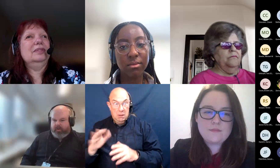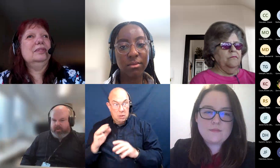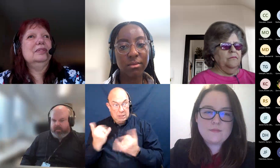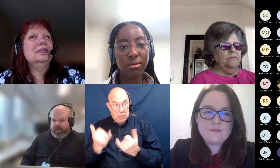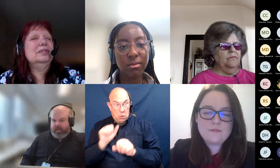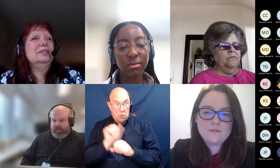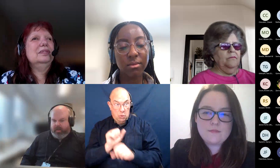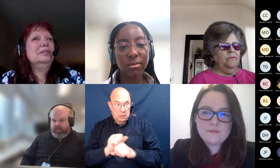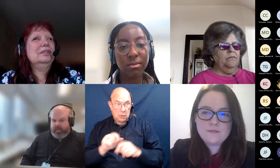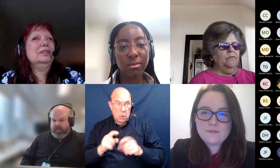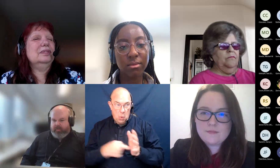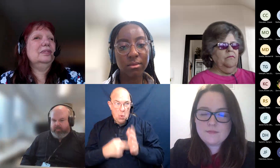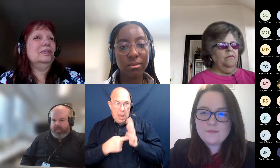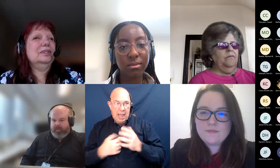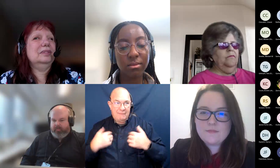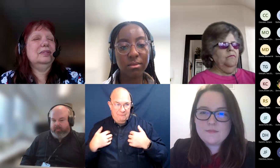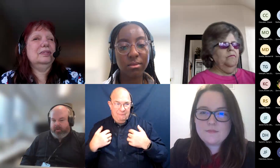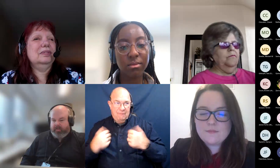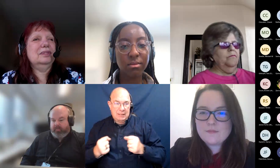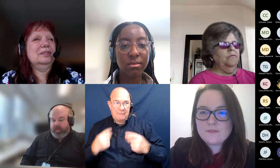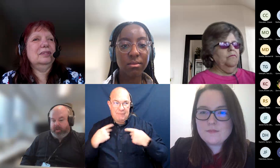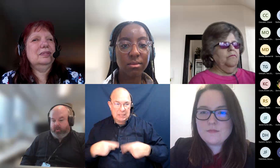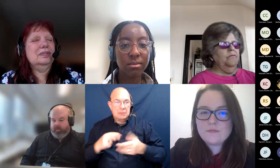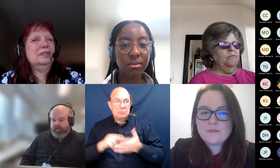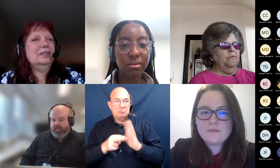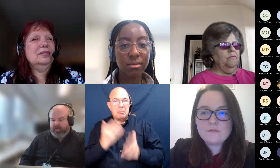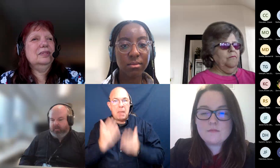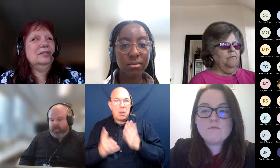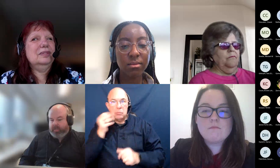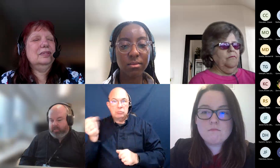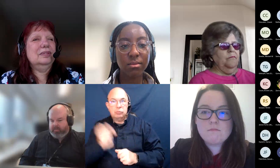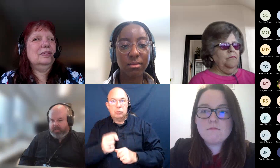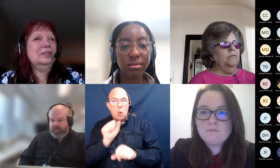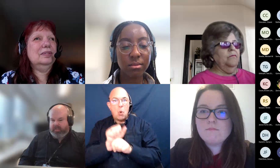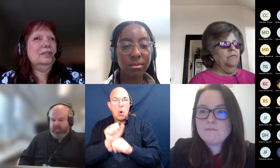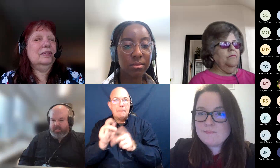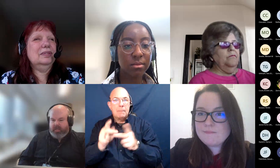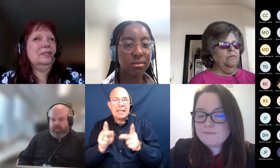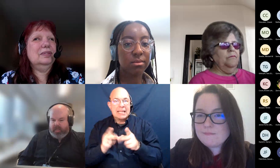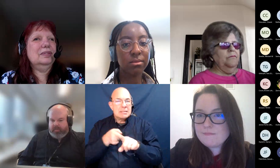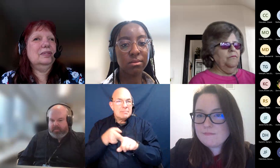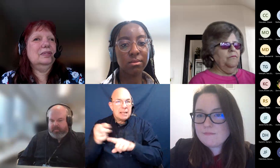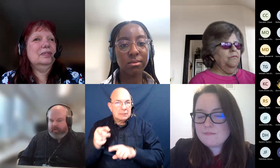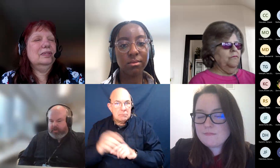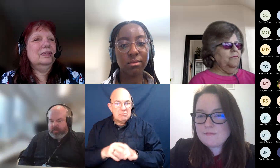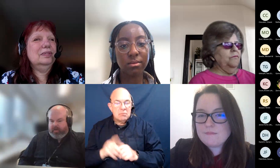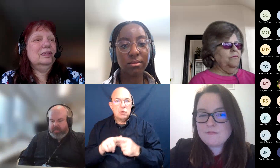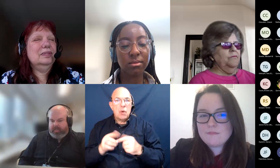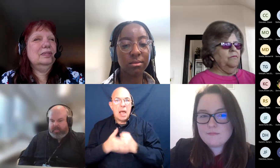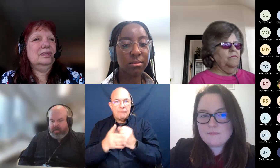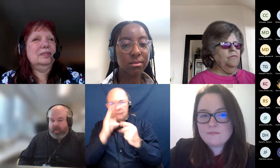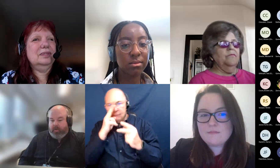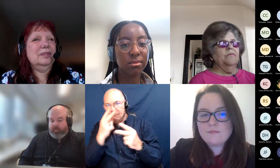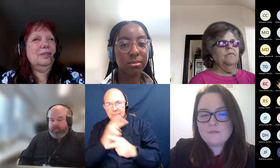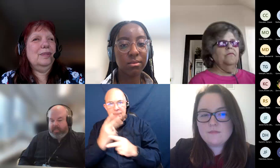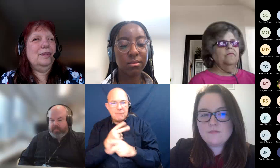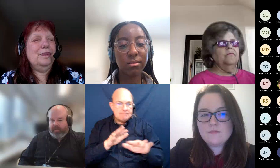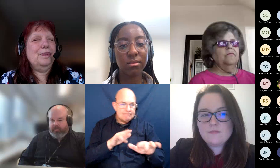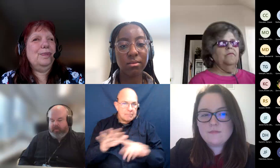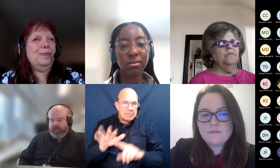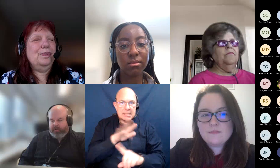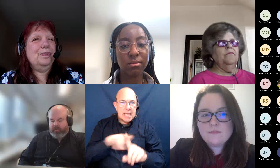current work duties, I think it would be helpful for us to bring in a workplace accommodation specialist to help us figure out